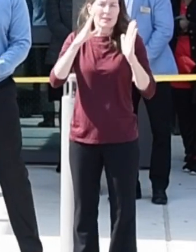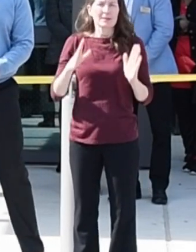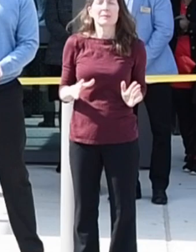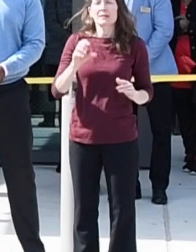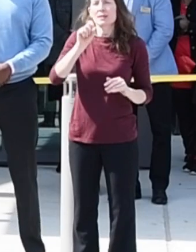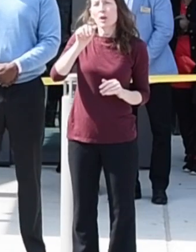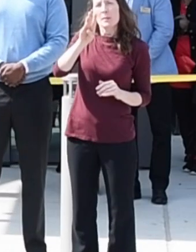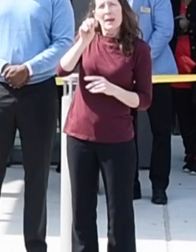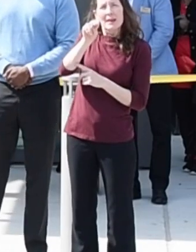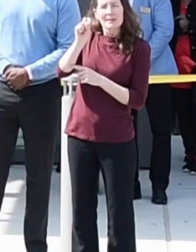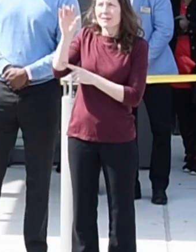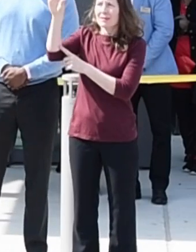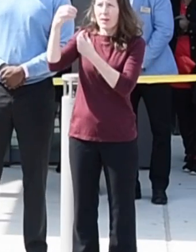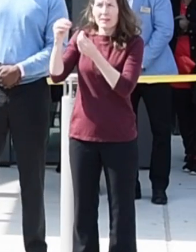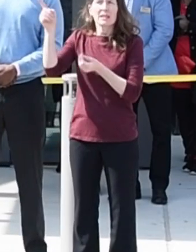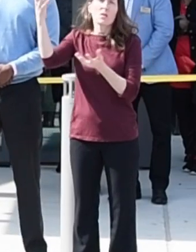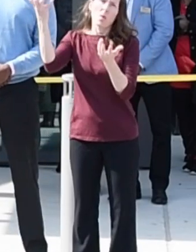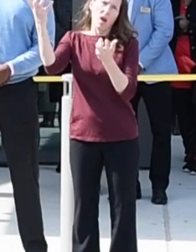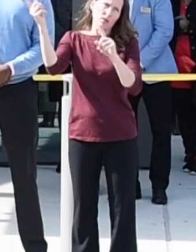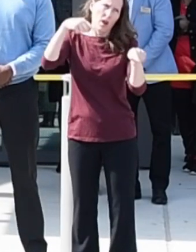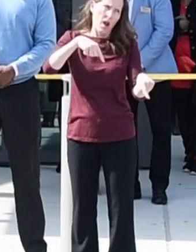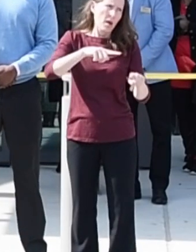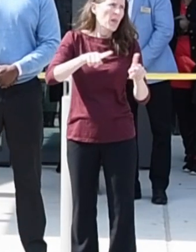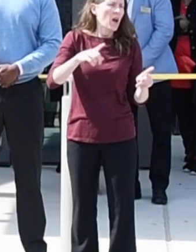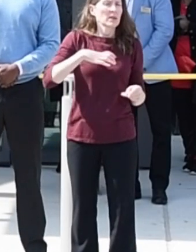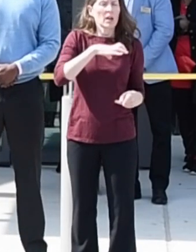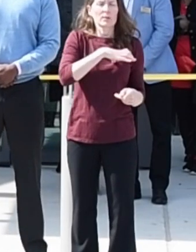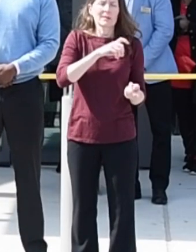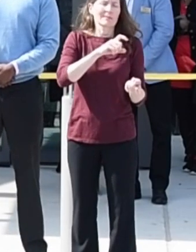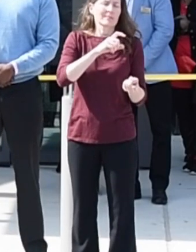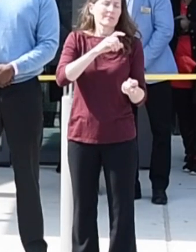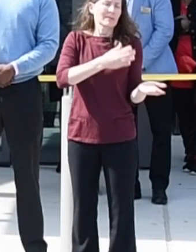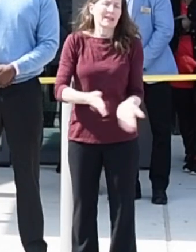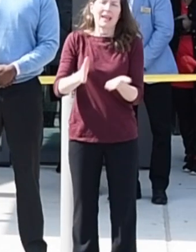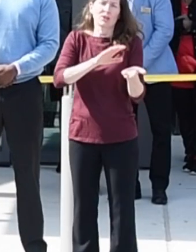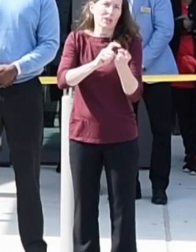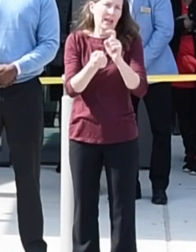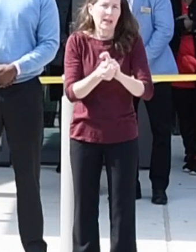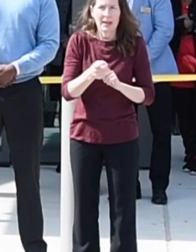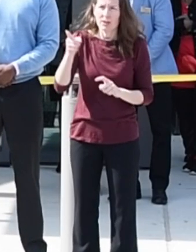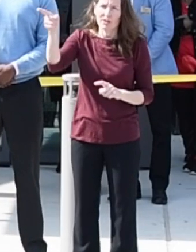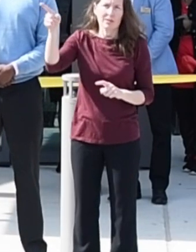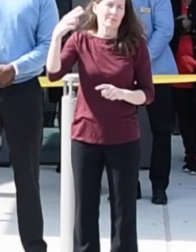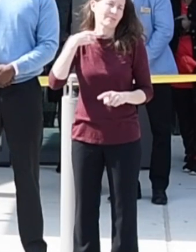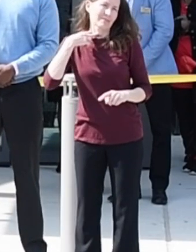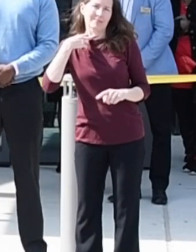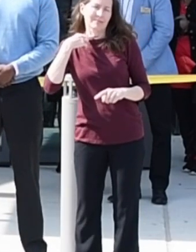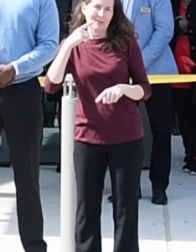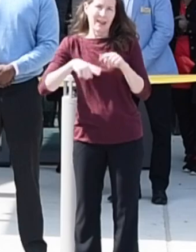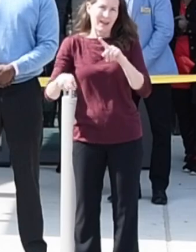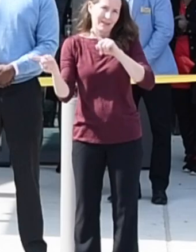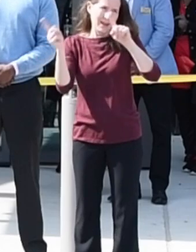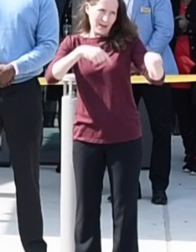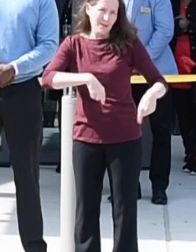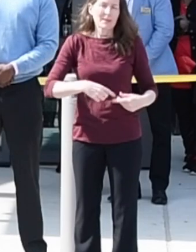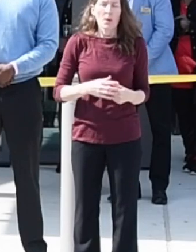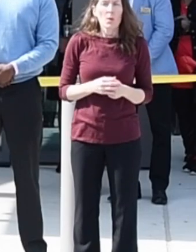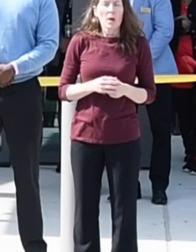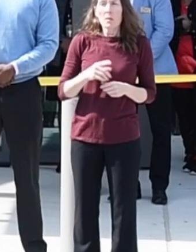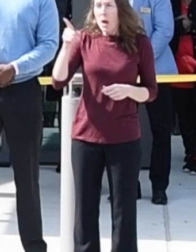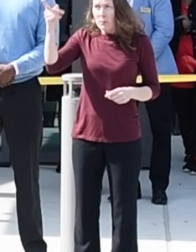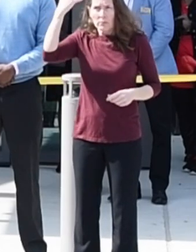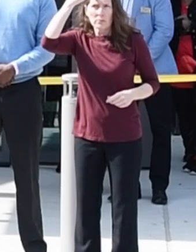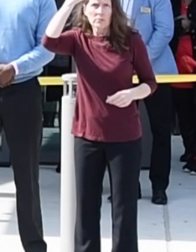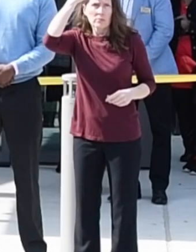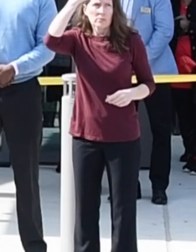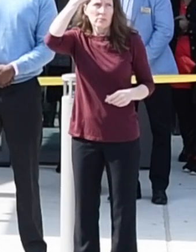today, but things changed in Congress, and he was not able to get away. He is aware of the